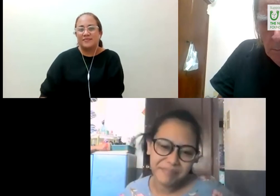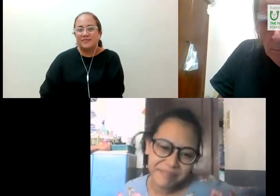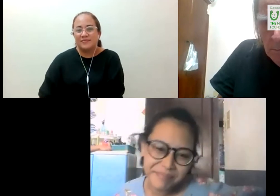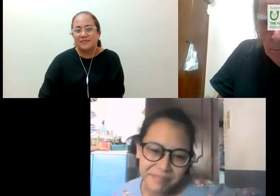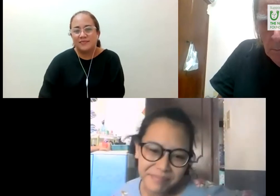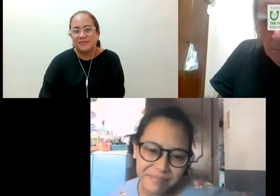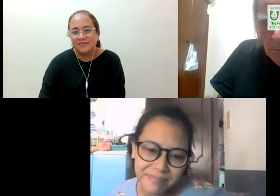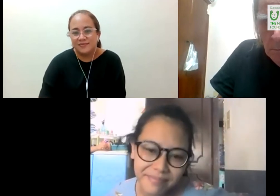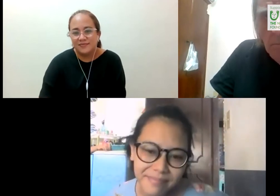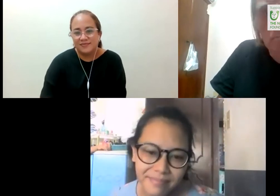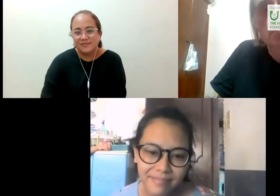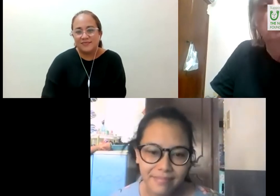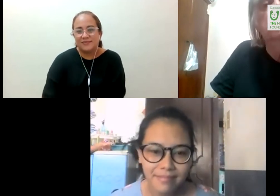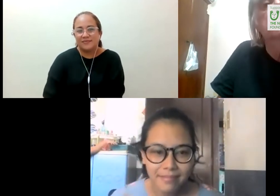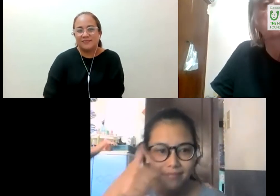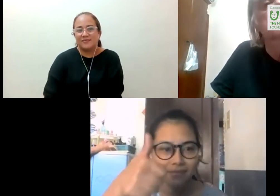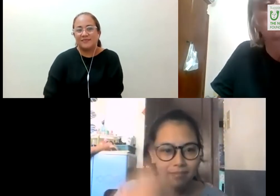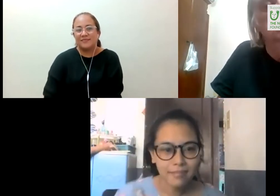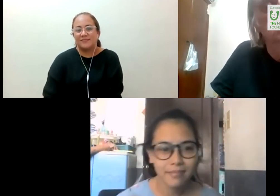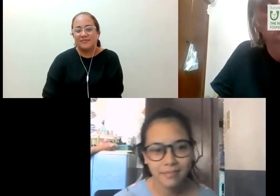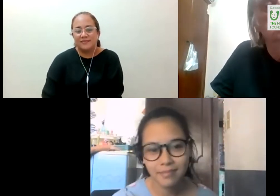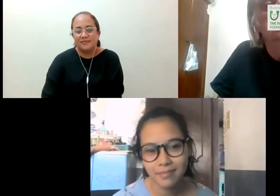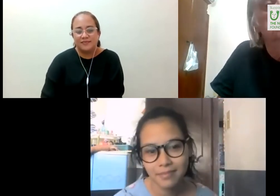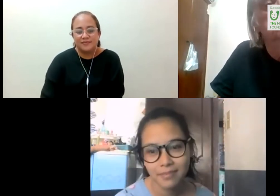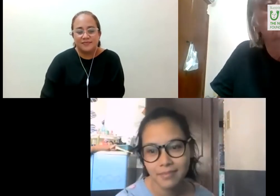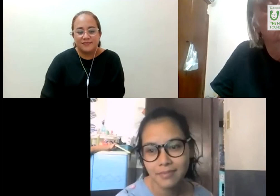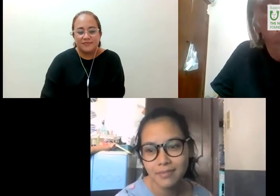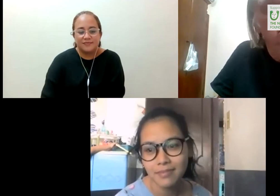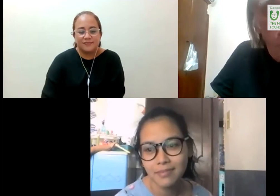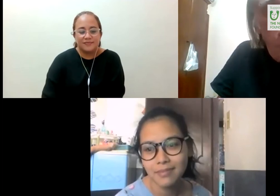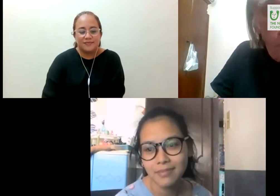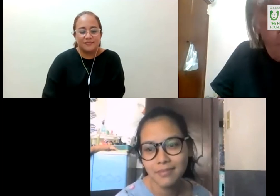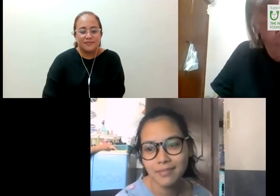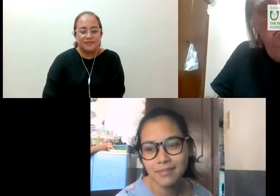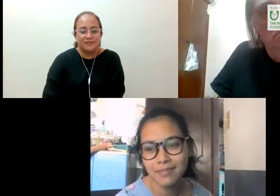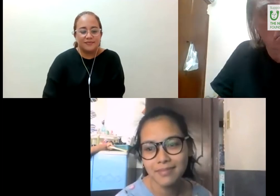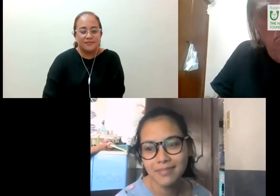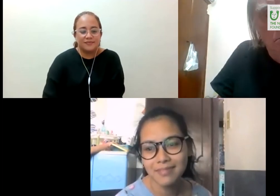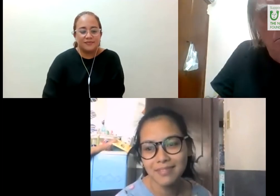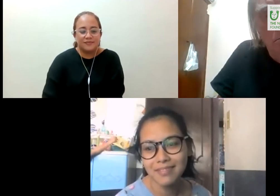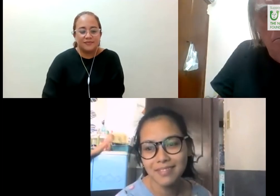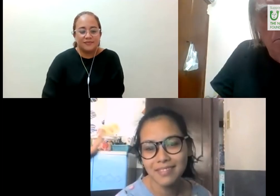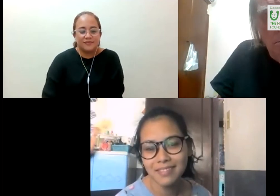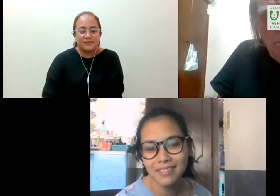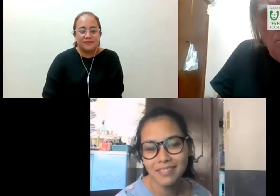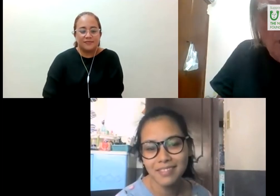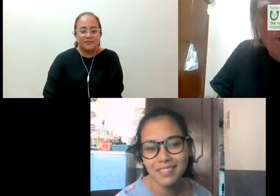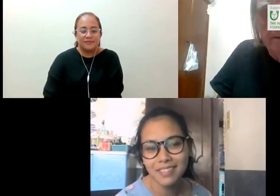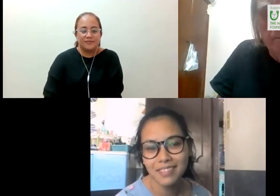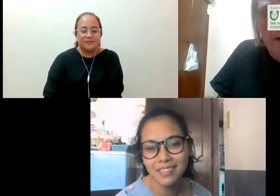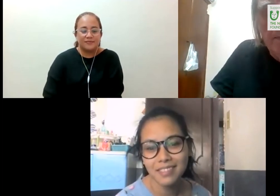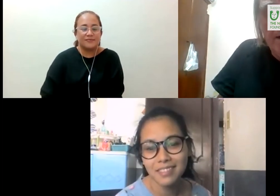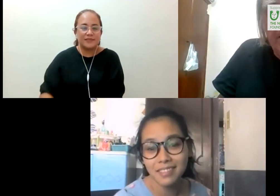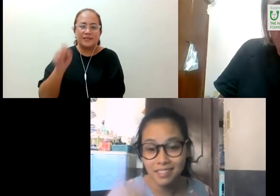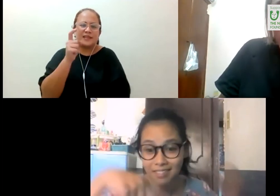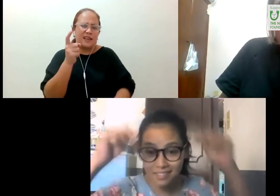If we're going to take into account shape and all that, then I think with that sign, it's a variant. Right.